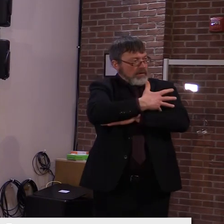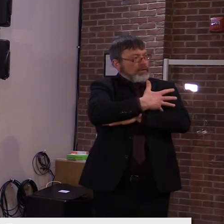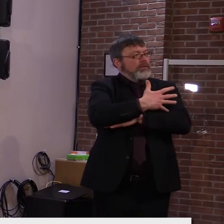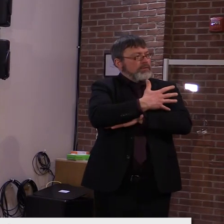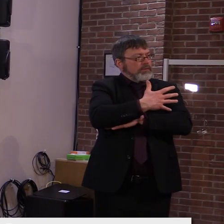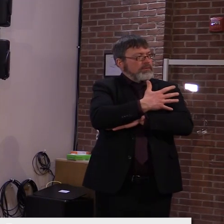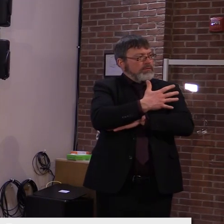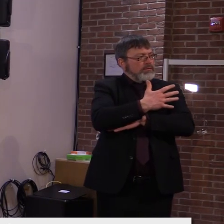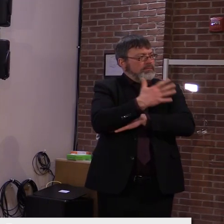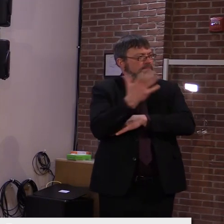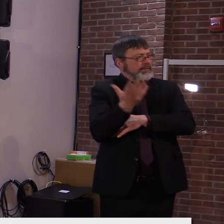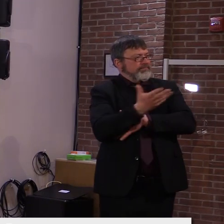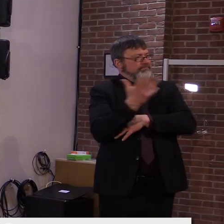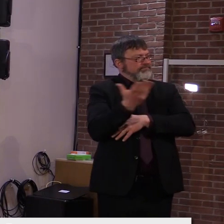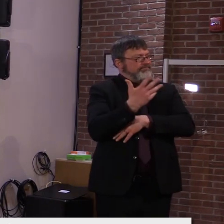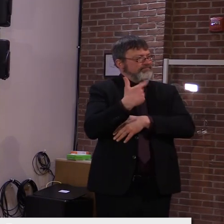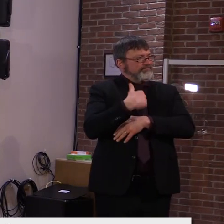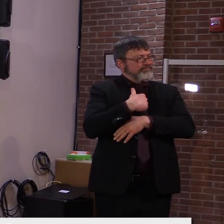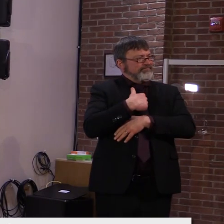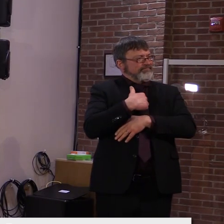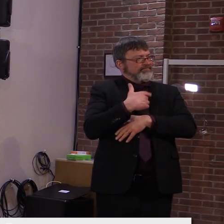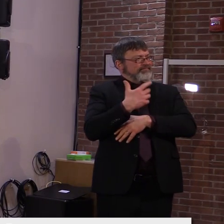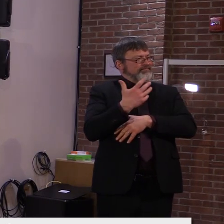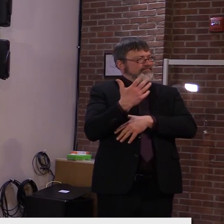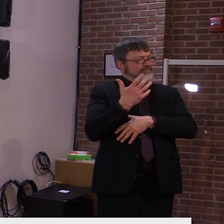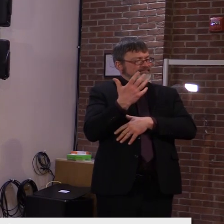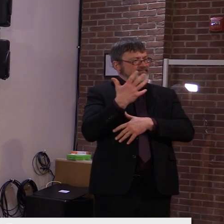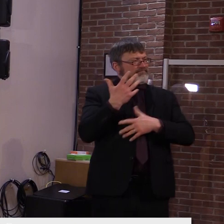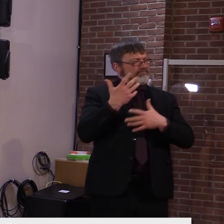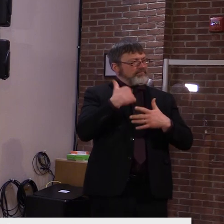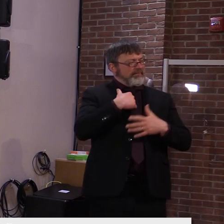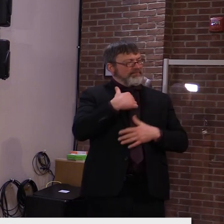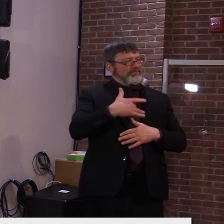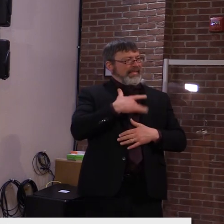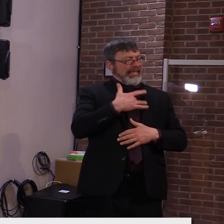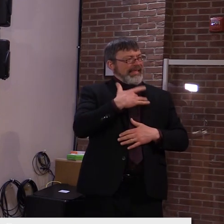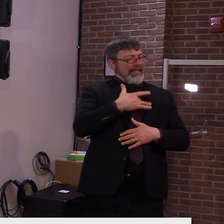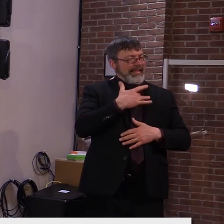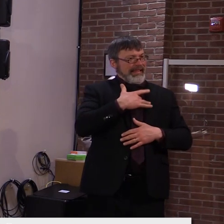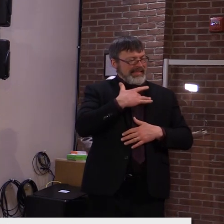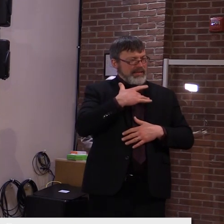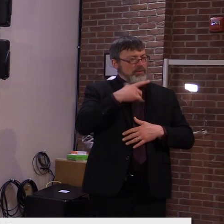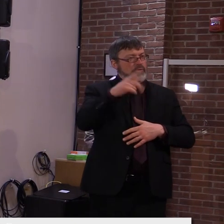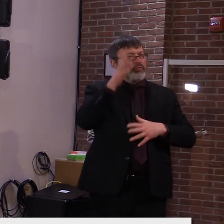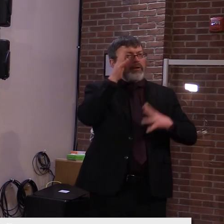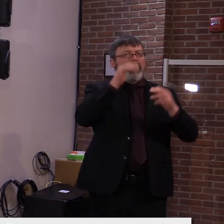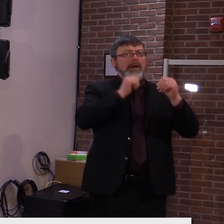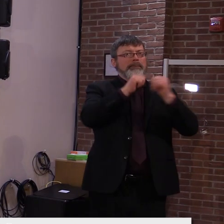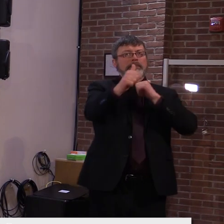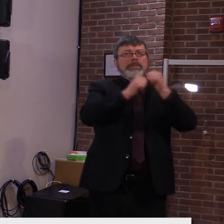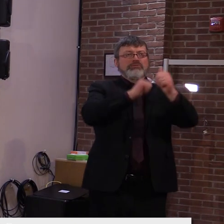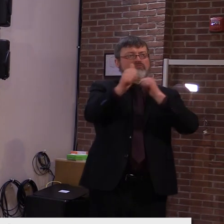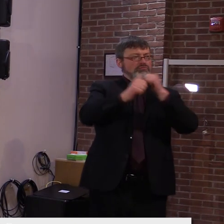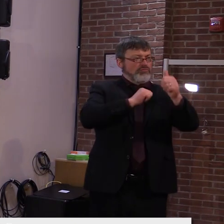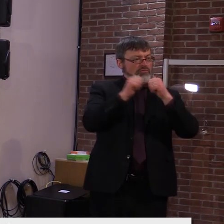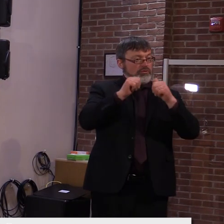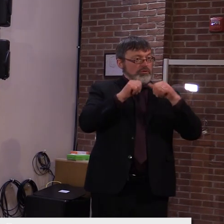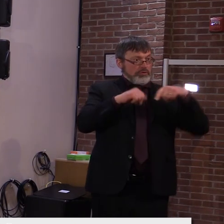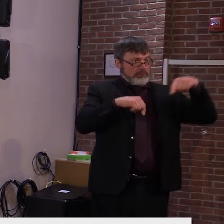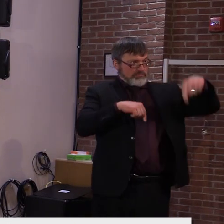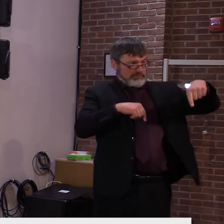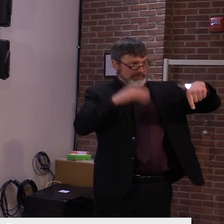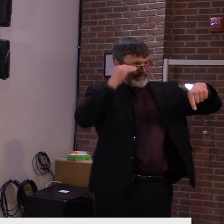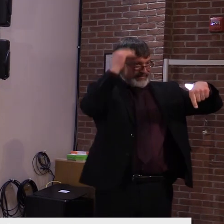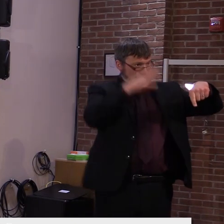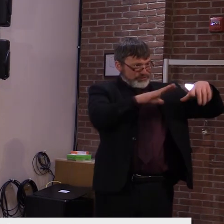has to make the first step. And we've decided, with the extra supply that we have, now, this isn't replacing, this isn't